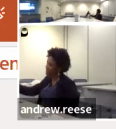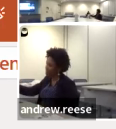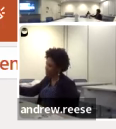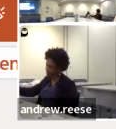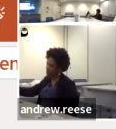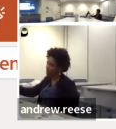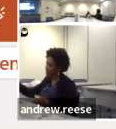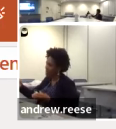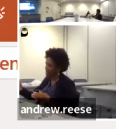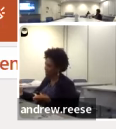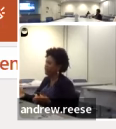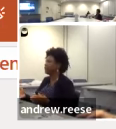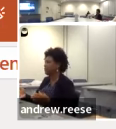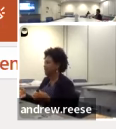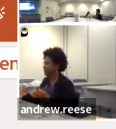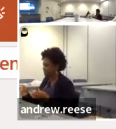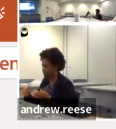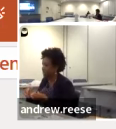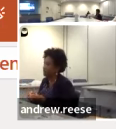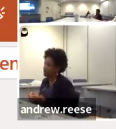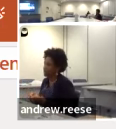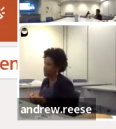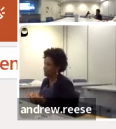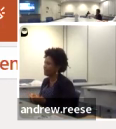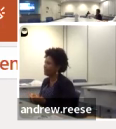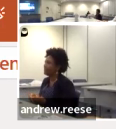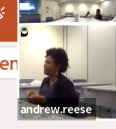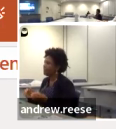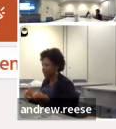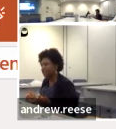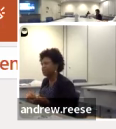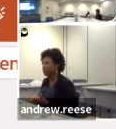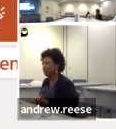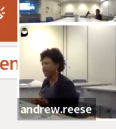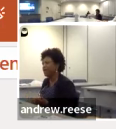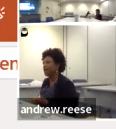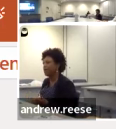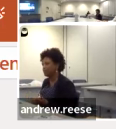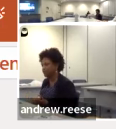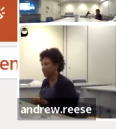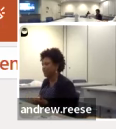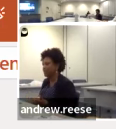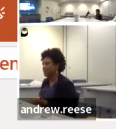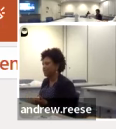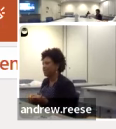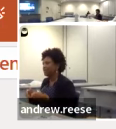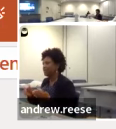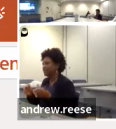do is to call and let your supervisor know that you're not going to come in. The residential provider